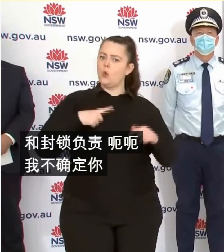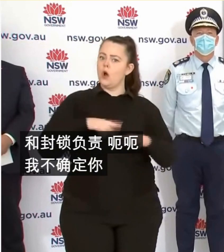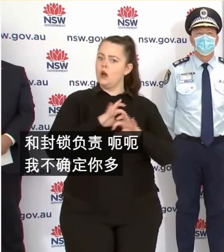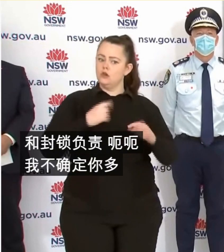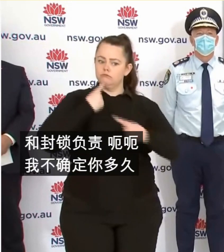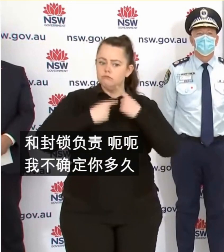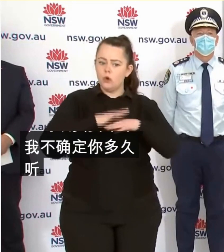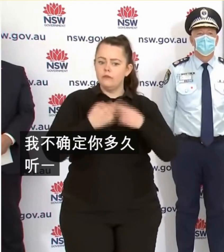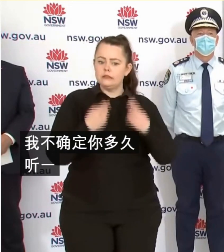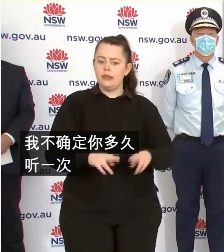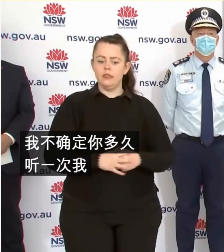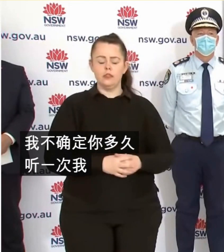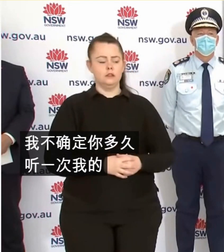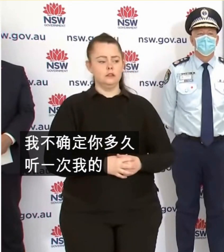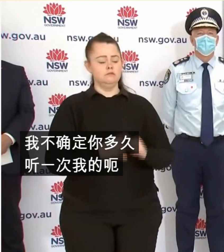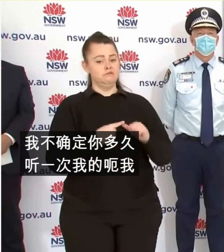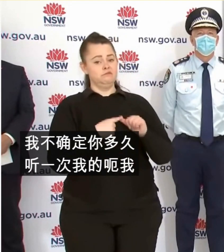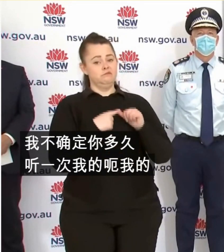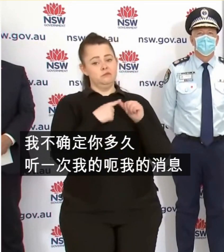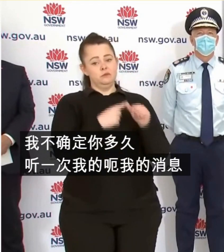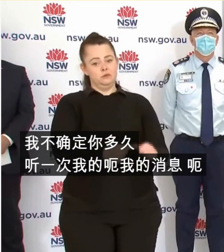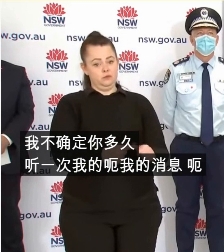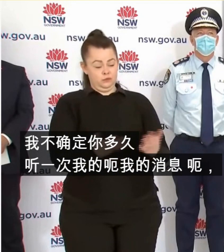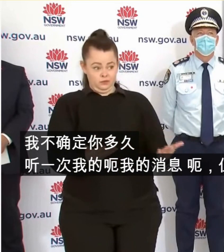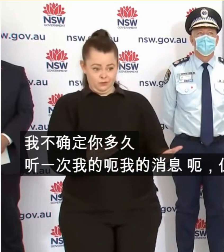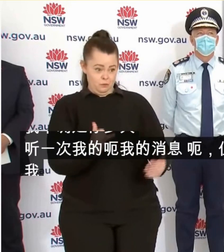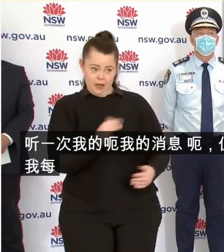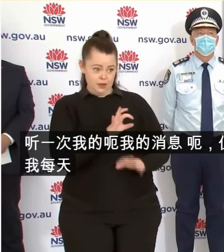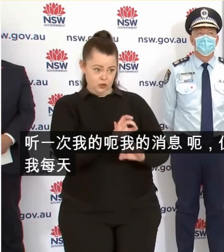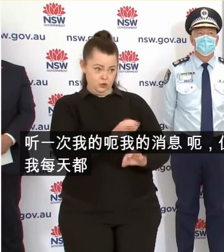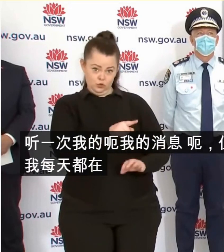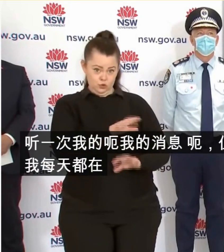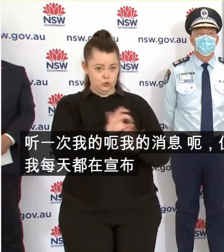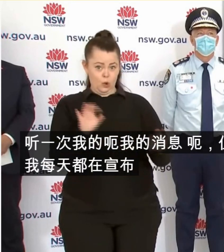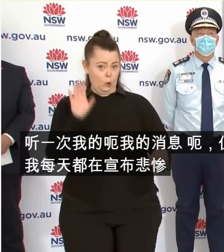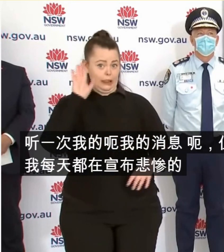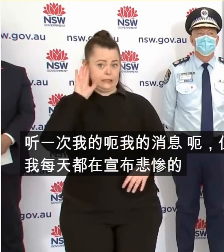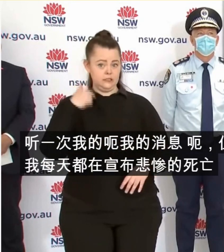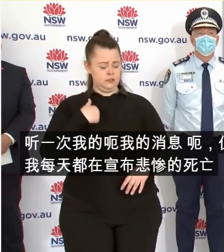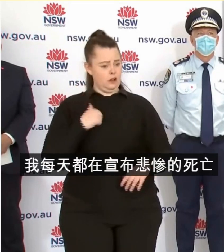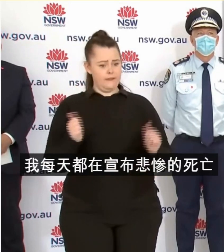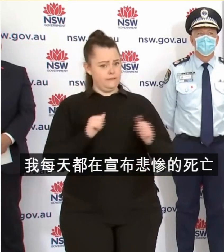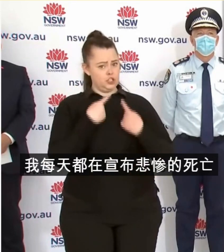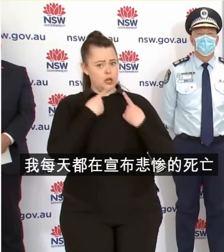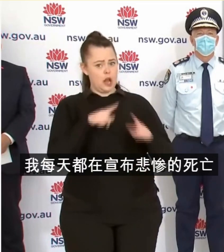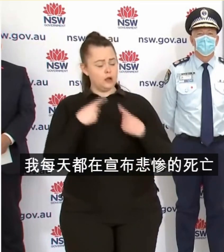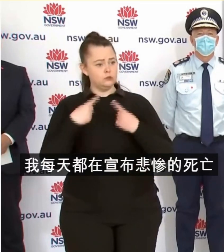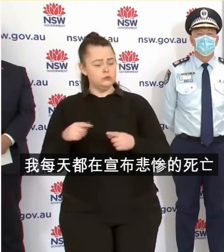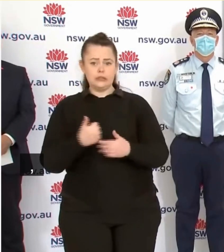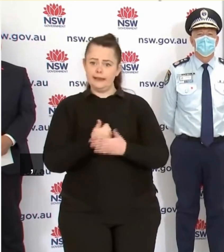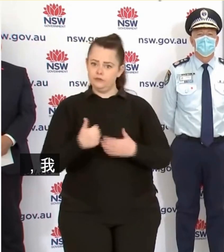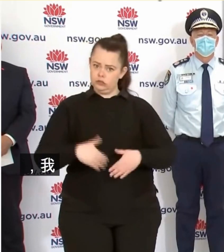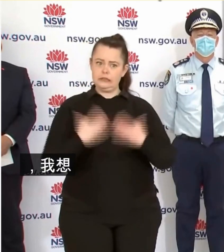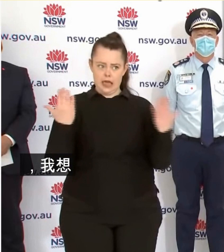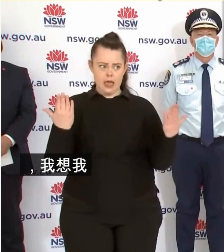I'm not sure how often you've been listening to my messages, but I've been announcing the tragic deaths every single